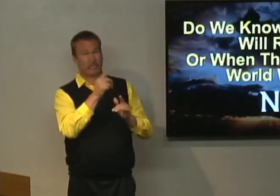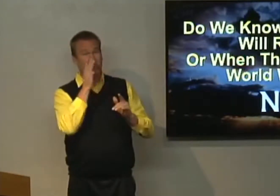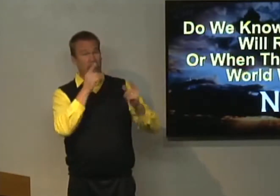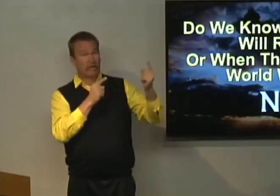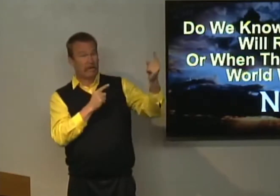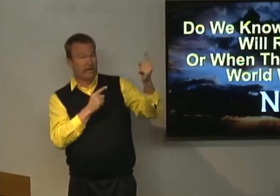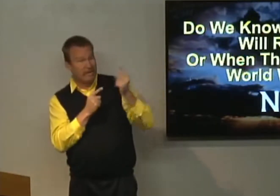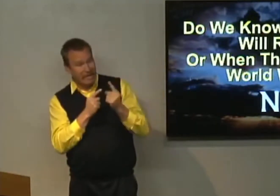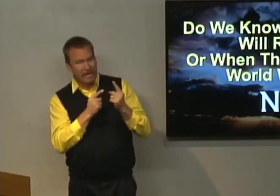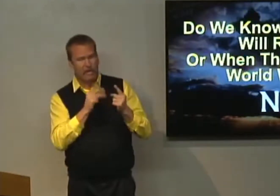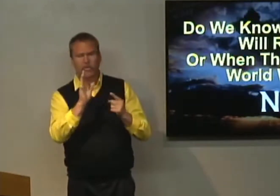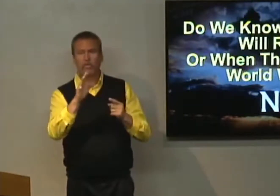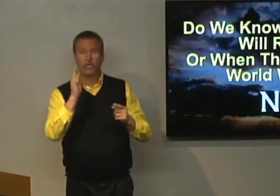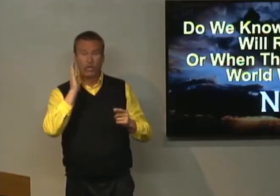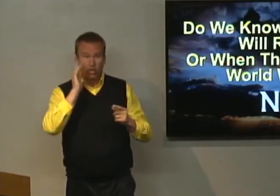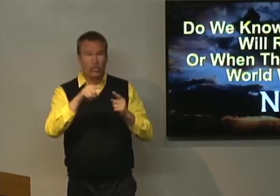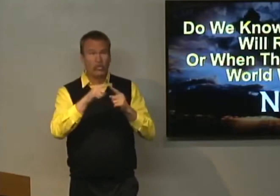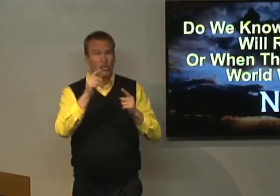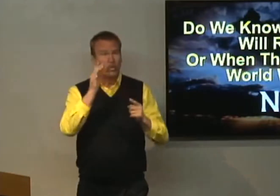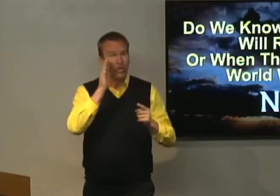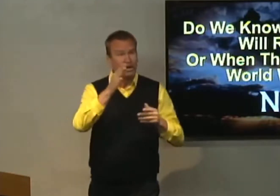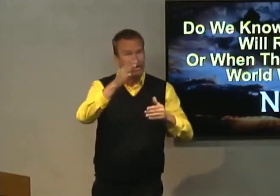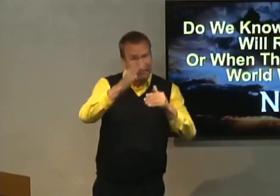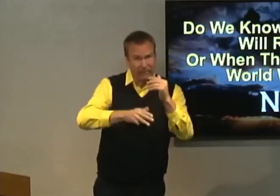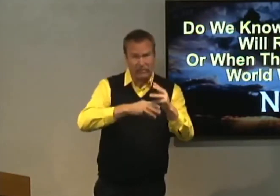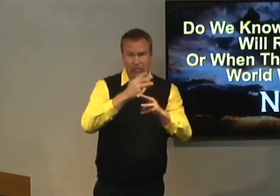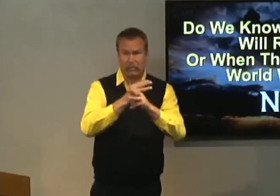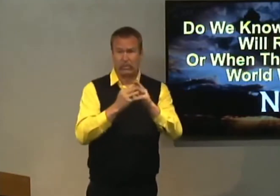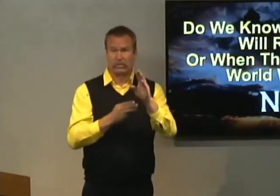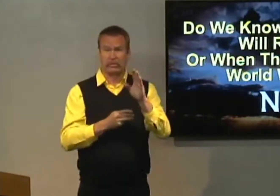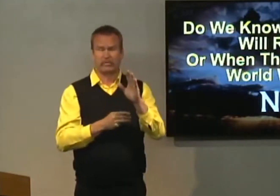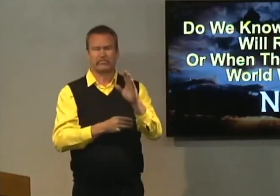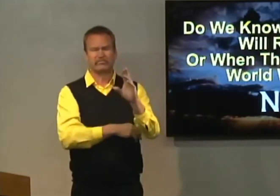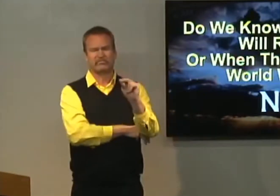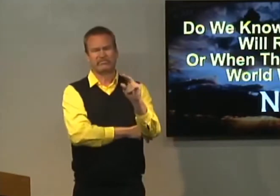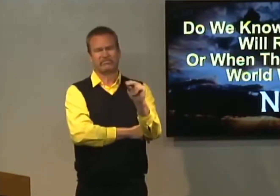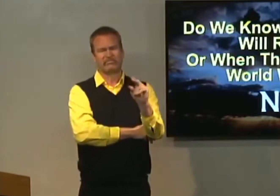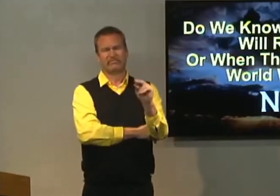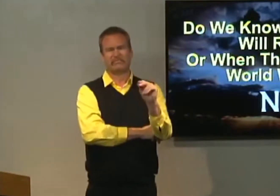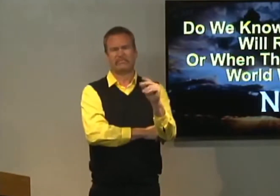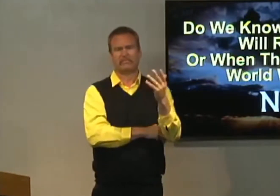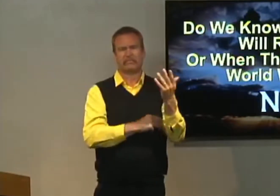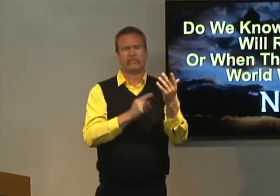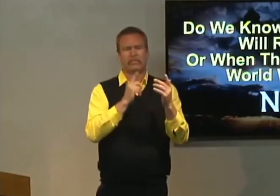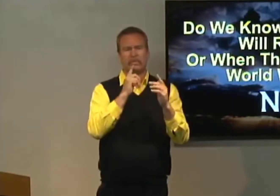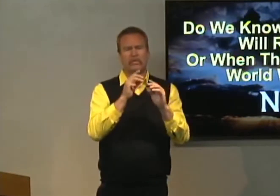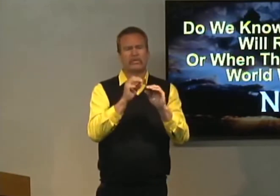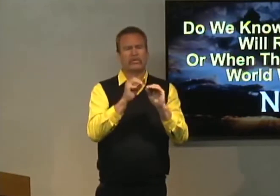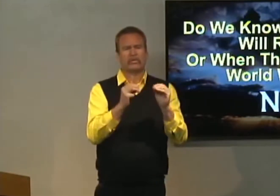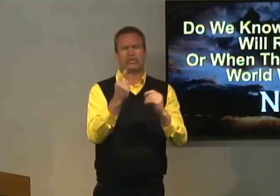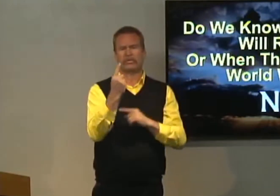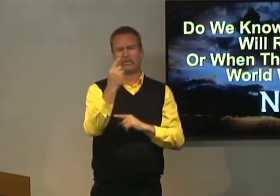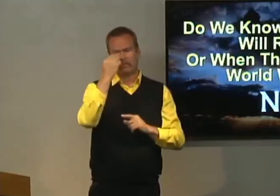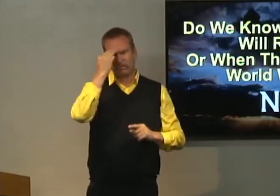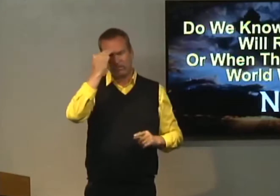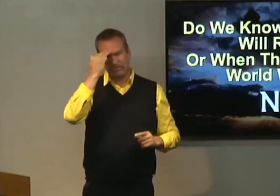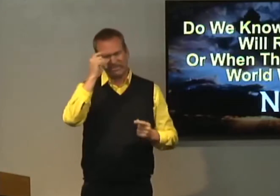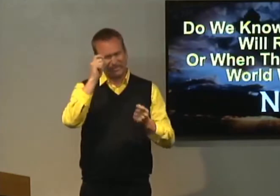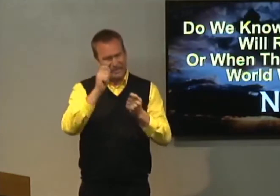But the question then becomes, do we know when Jesus Christ will return or when the end of the world will be? And the answer is no. No